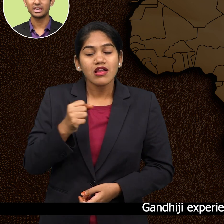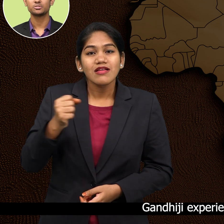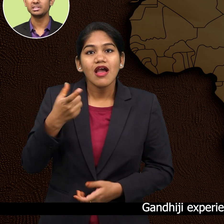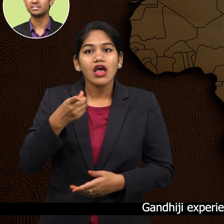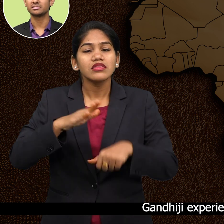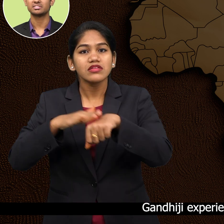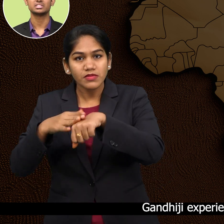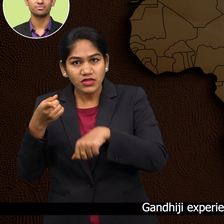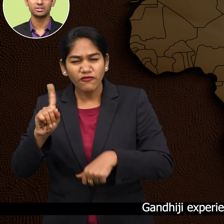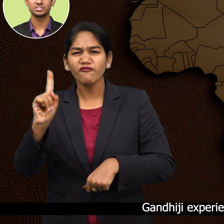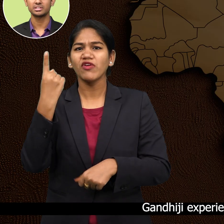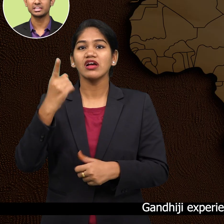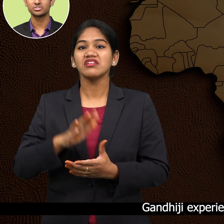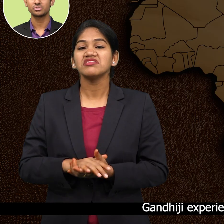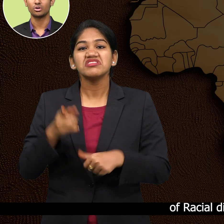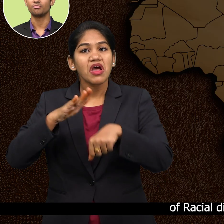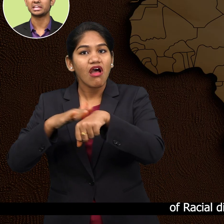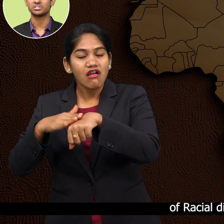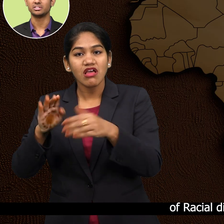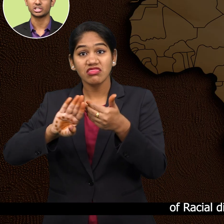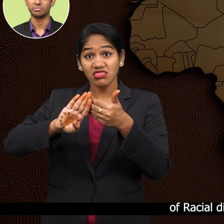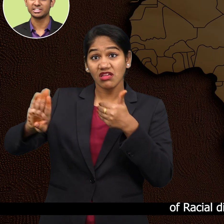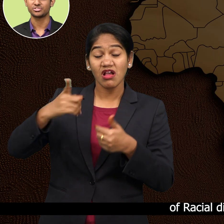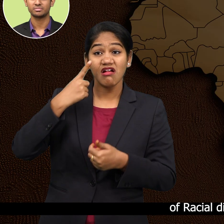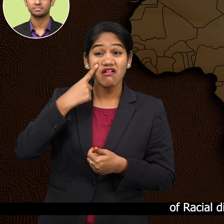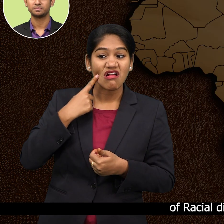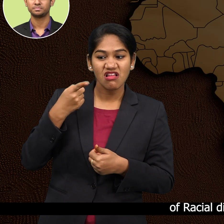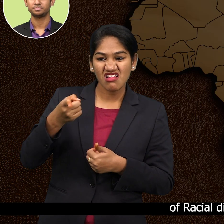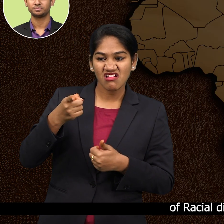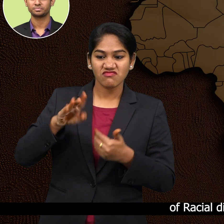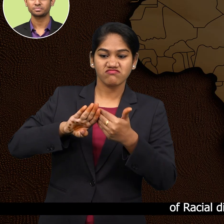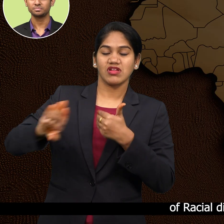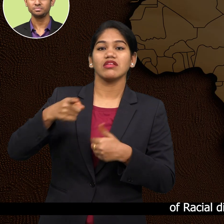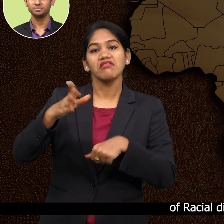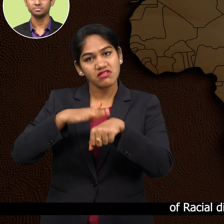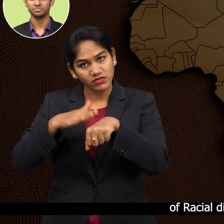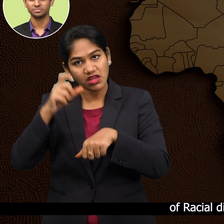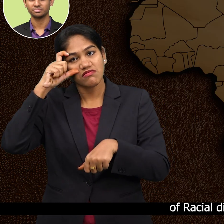Gandhiji experienced his first taste of racial discrimination.